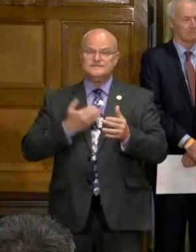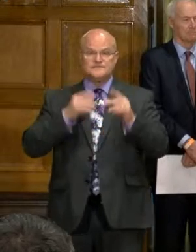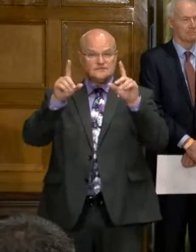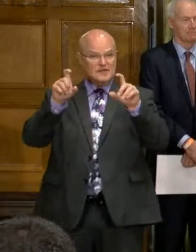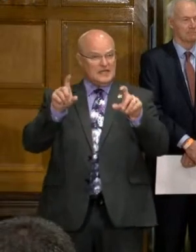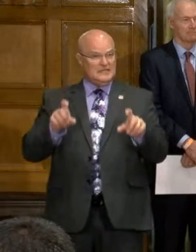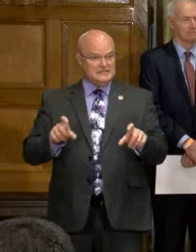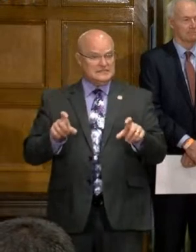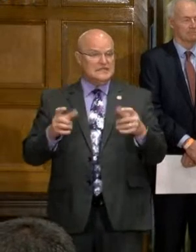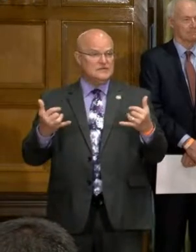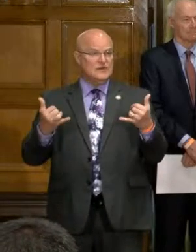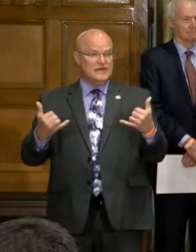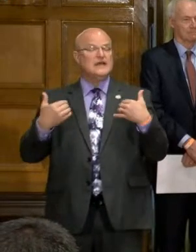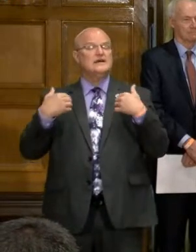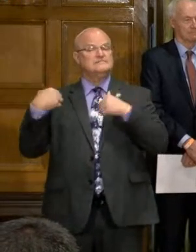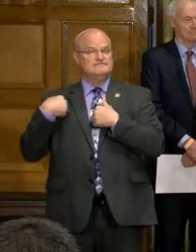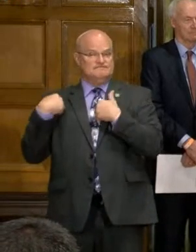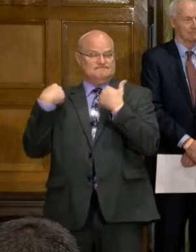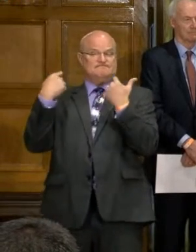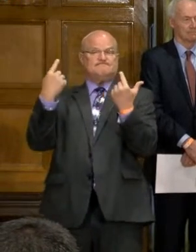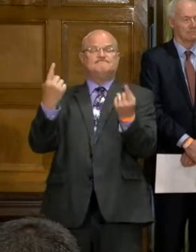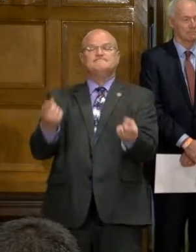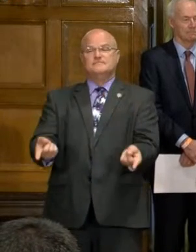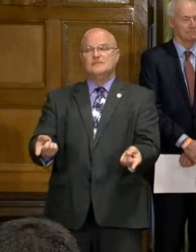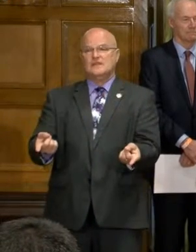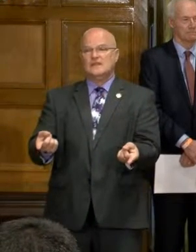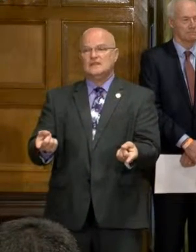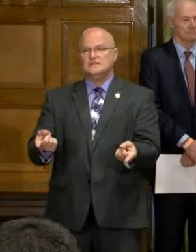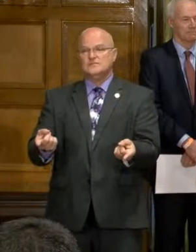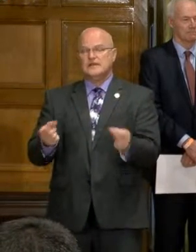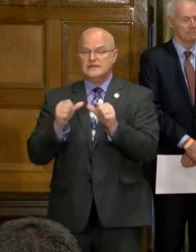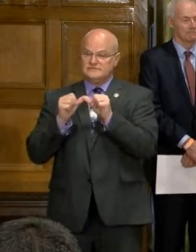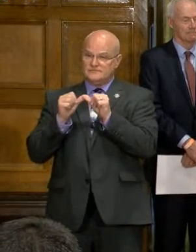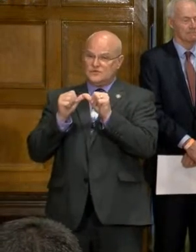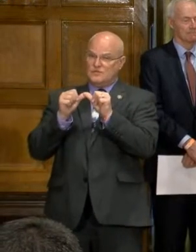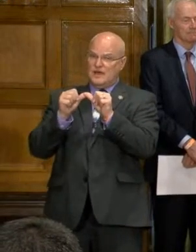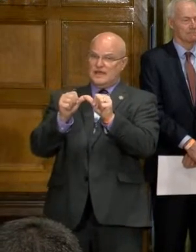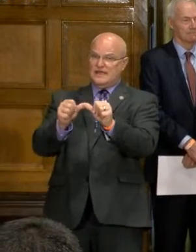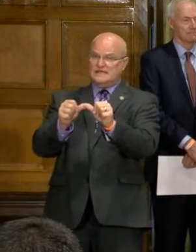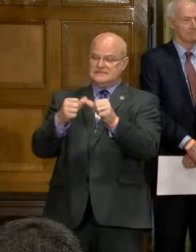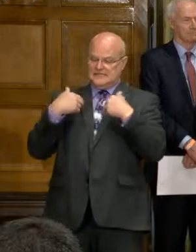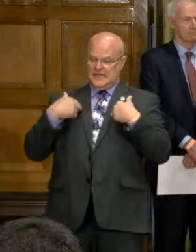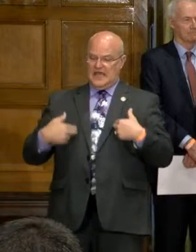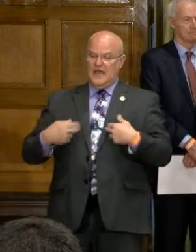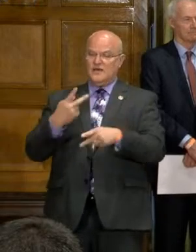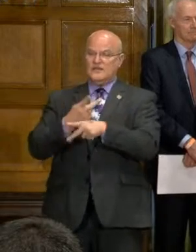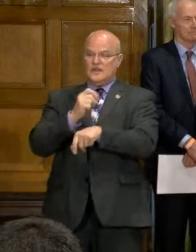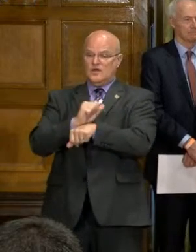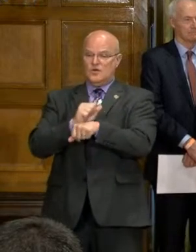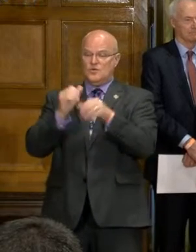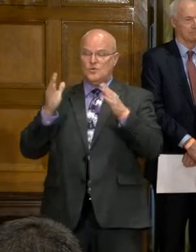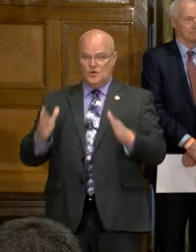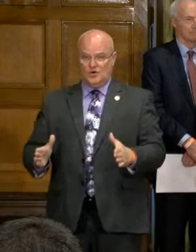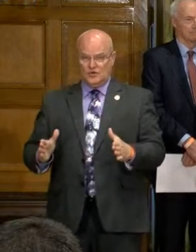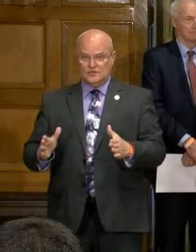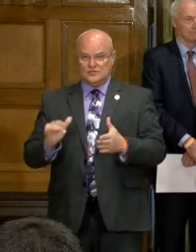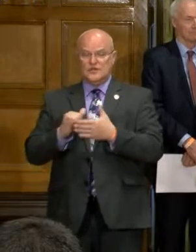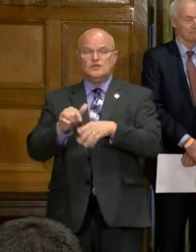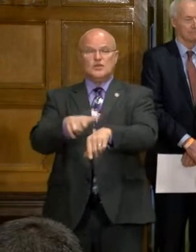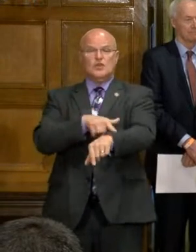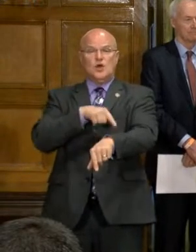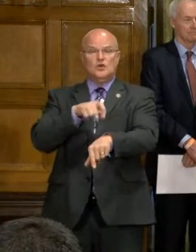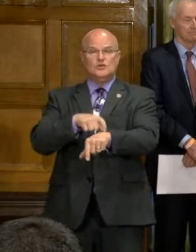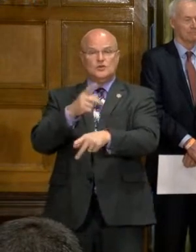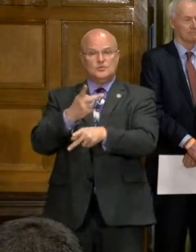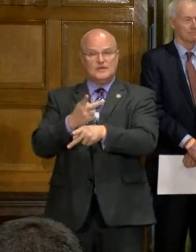testing criteria has been and remains healthcare workers, those in long-term